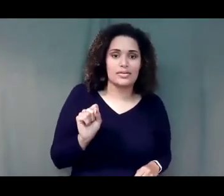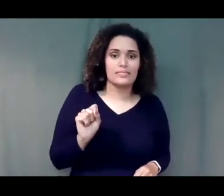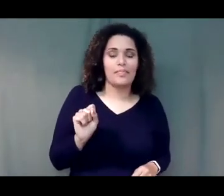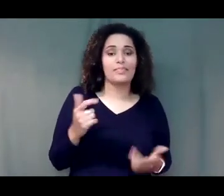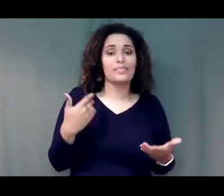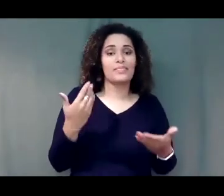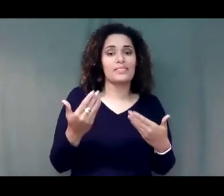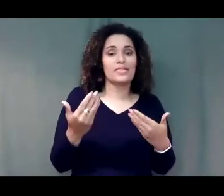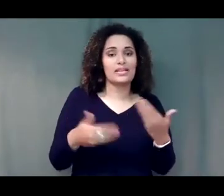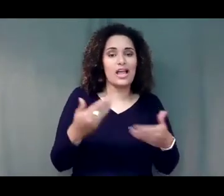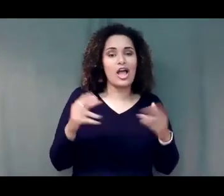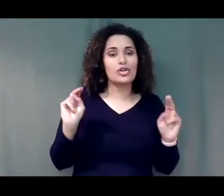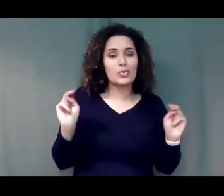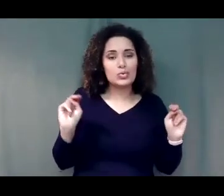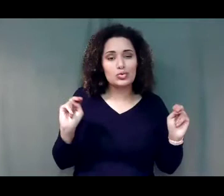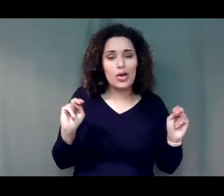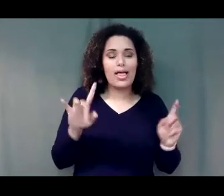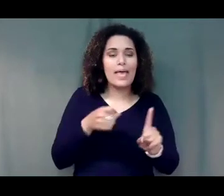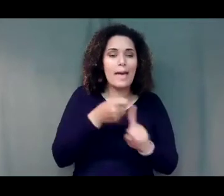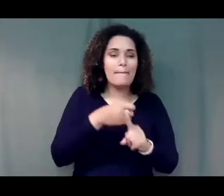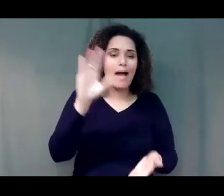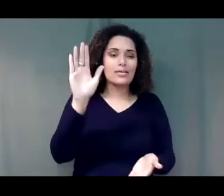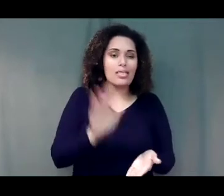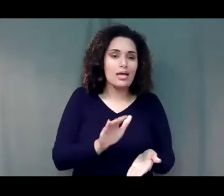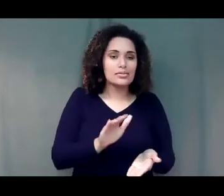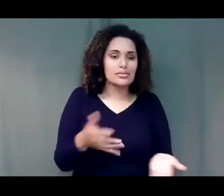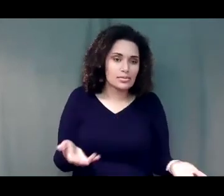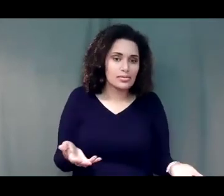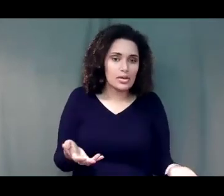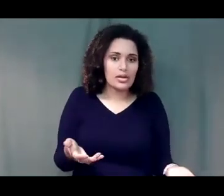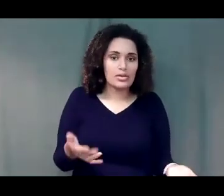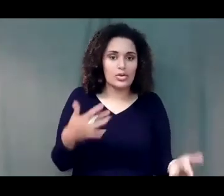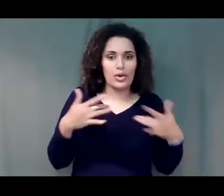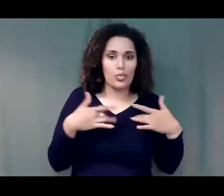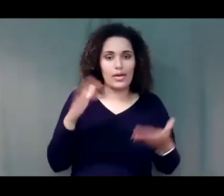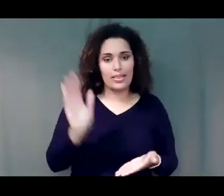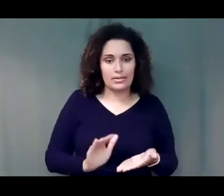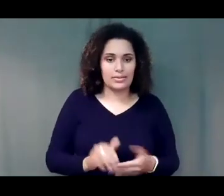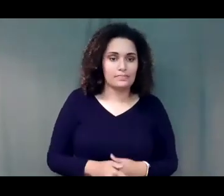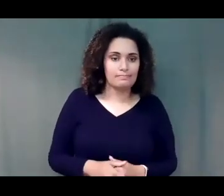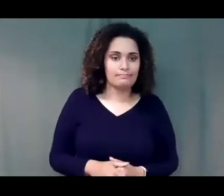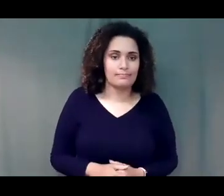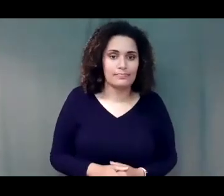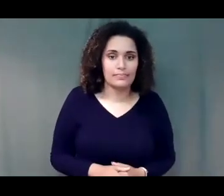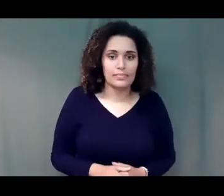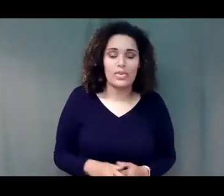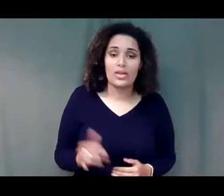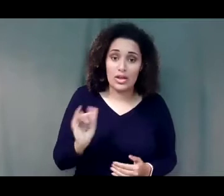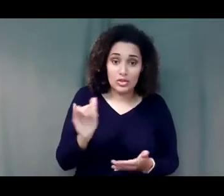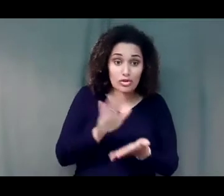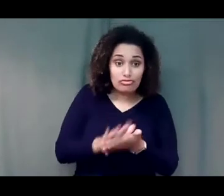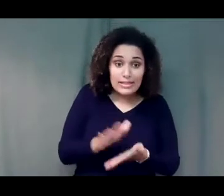As they get neutral, that impact is less, so we probably worry a little bit less. Yeah. Barrels, we do a rinse and